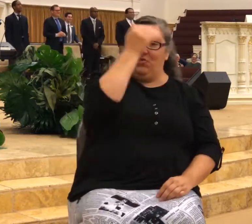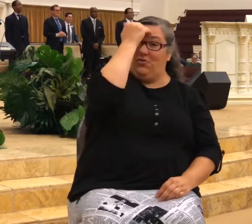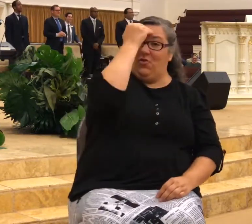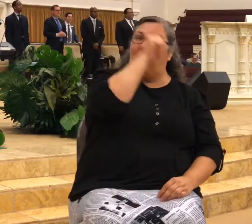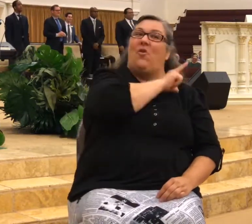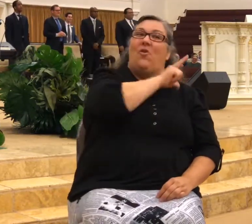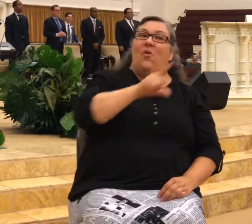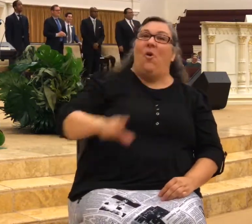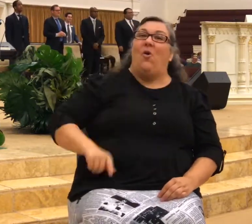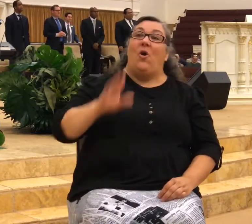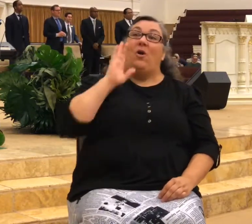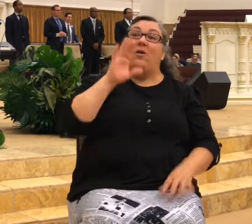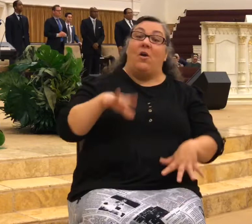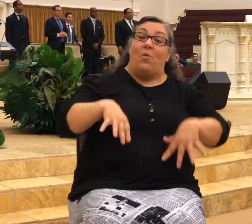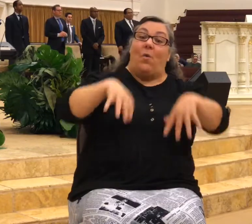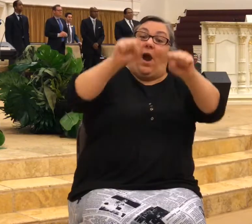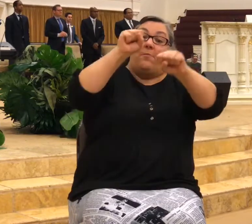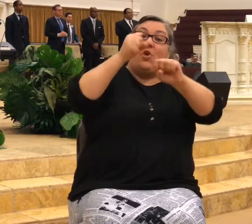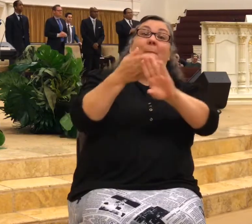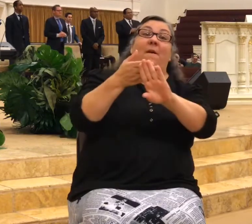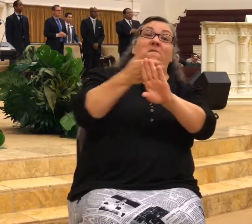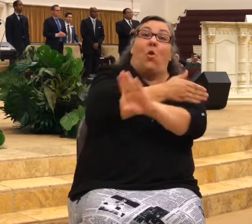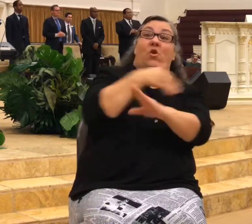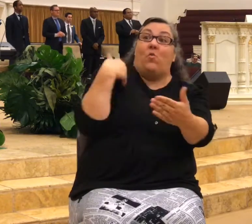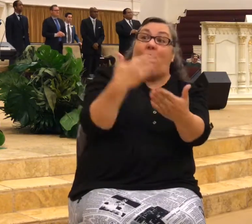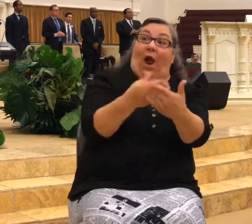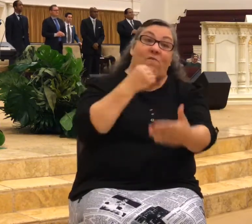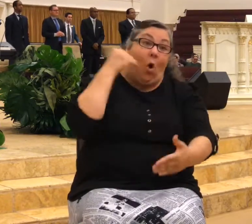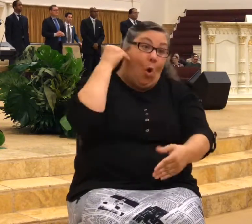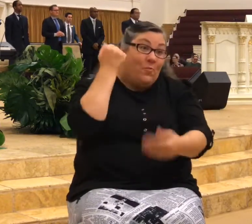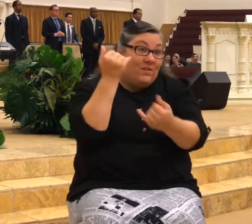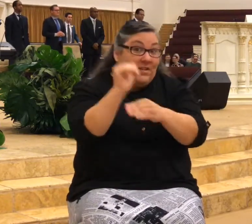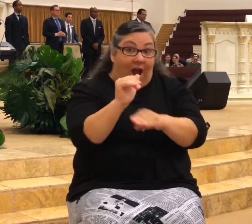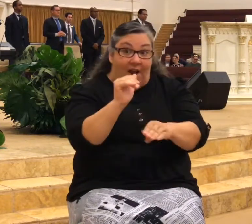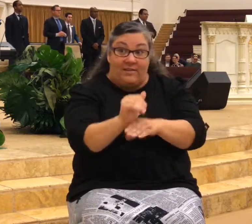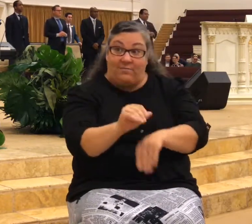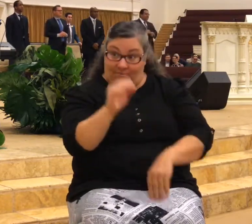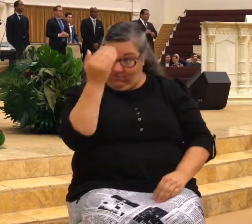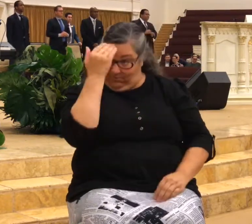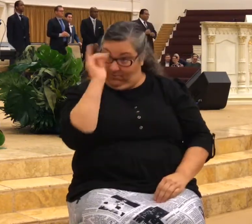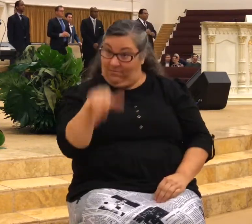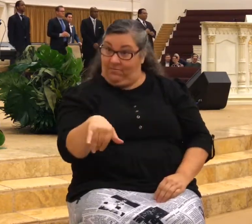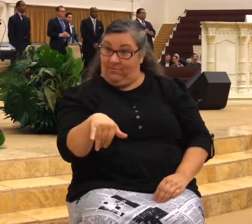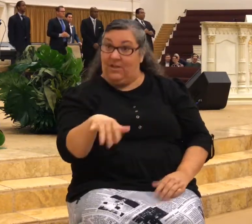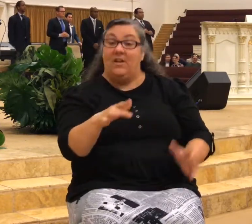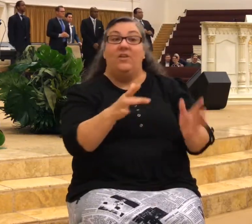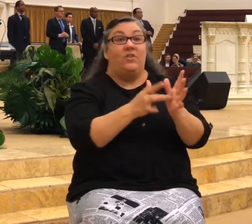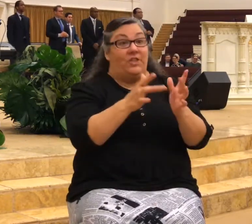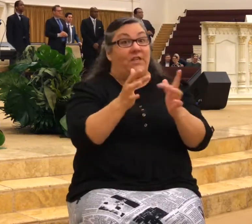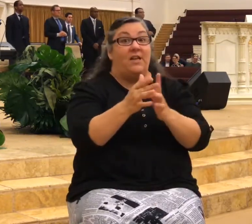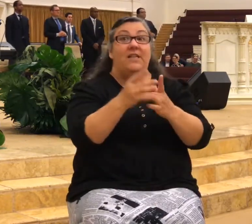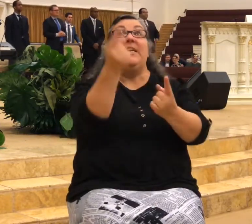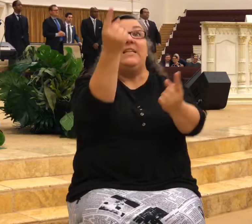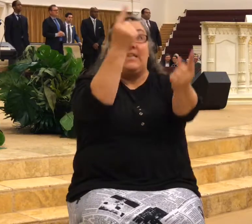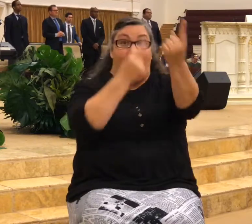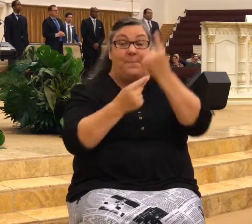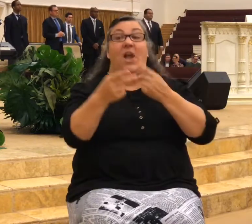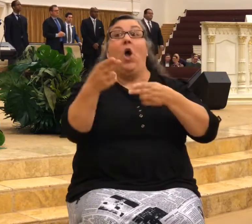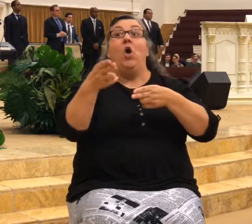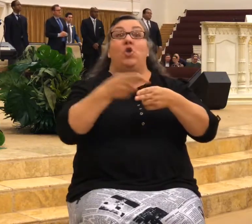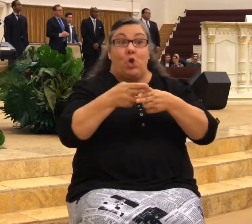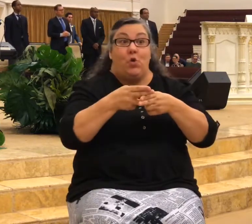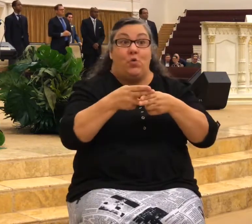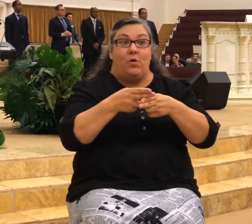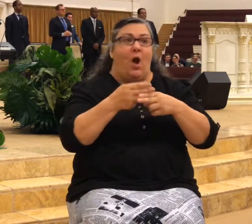you get home tonight? And that may be sooner than you recognize. Jesus is coming soon. We've